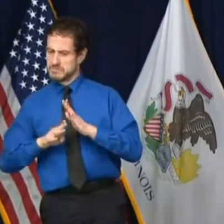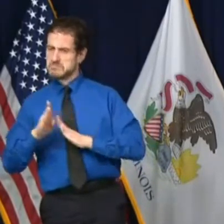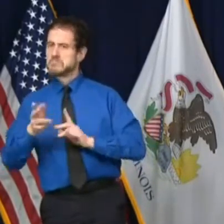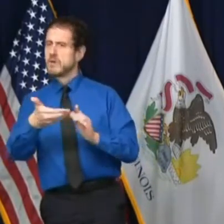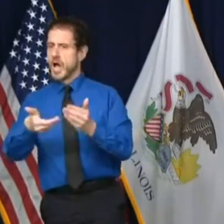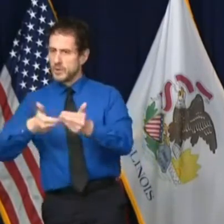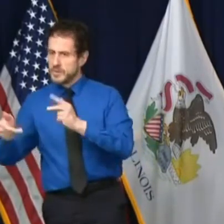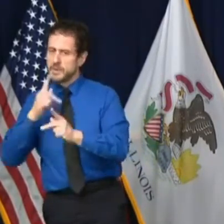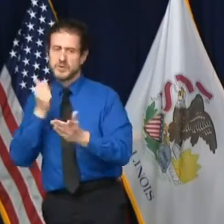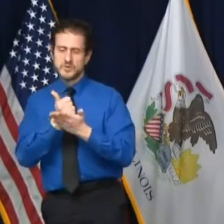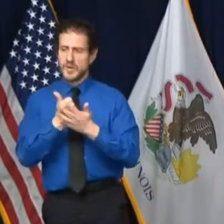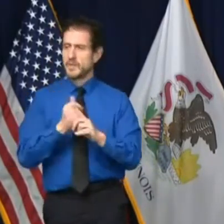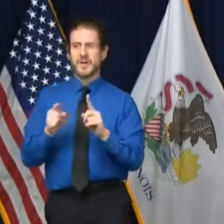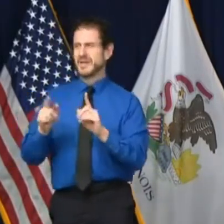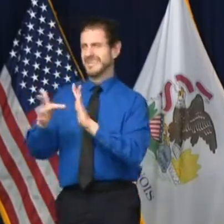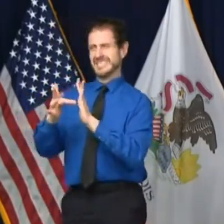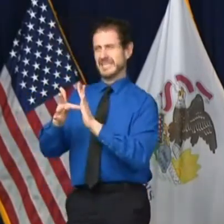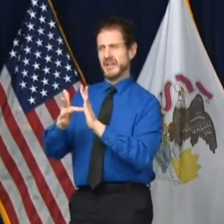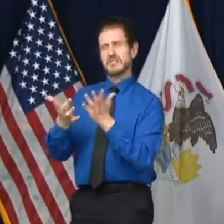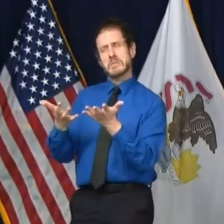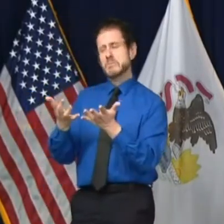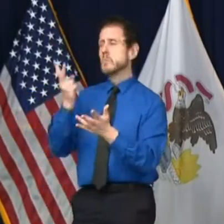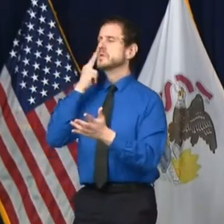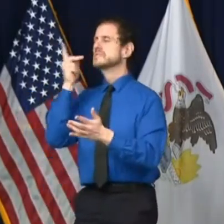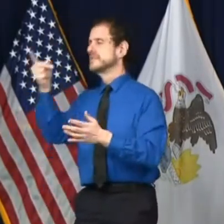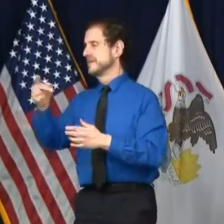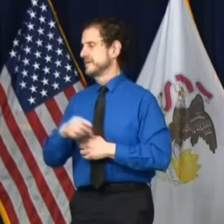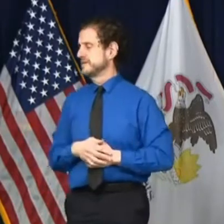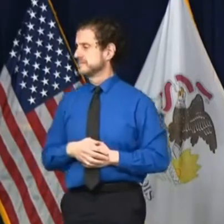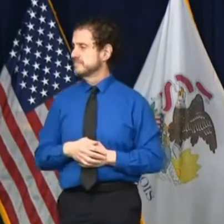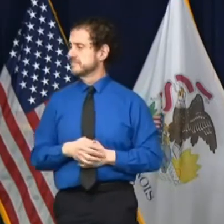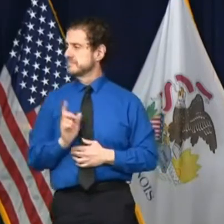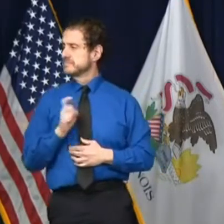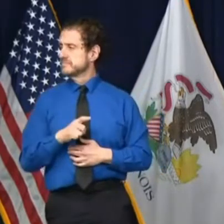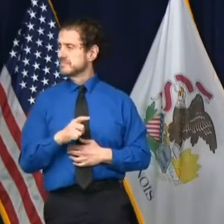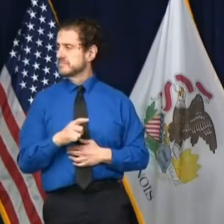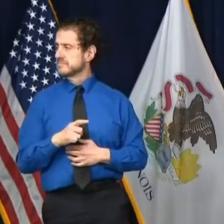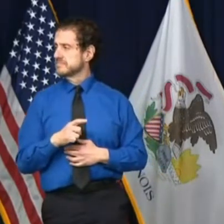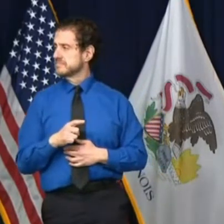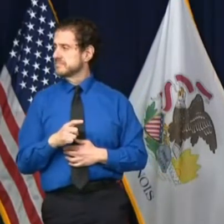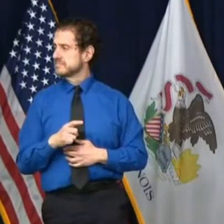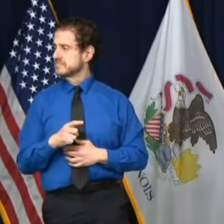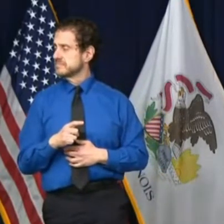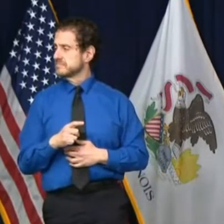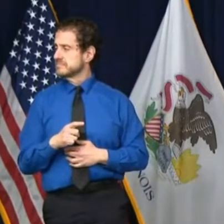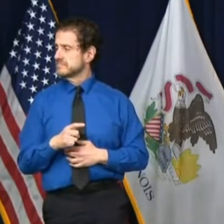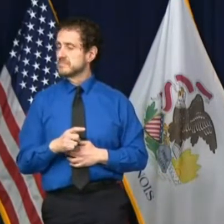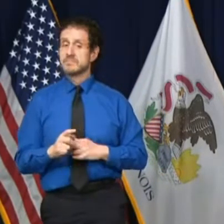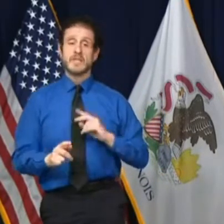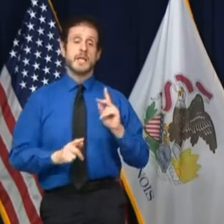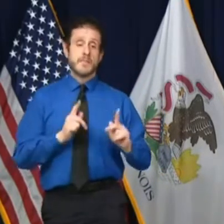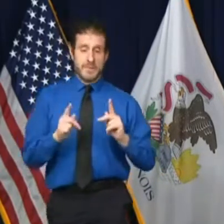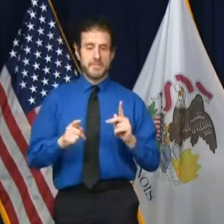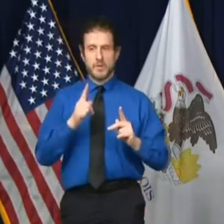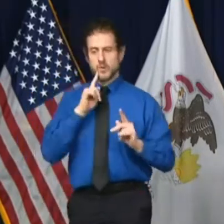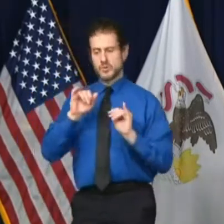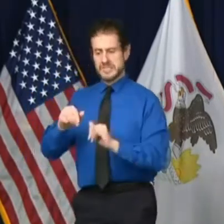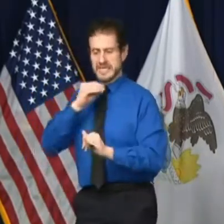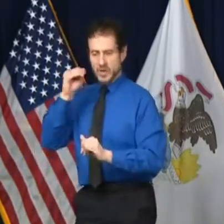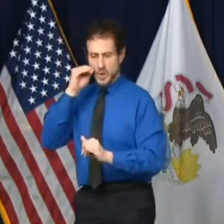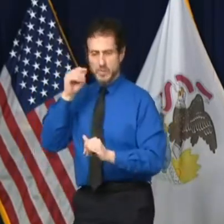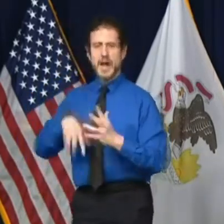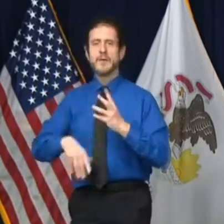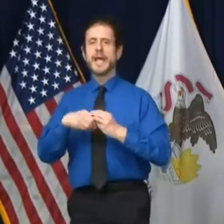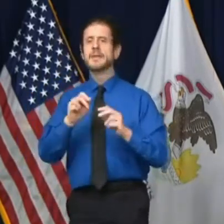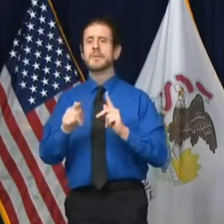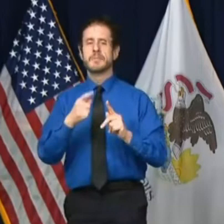and developed. Hannah at Block Club, based on what we saw this weekend, people are expanding their quarantine circles. What advice do you have for people who want to do